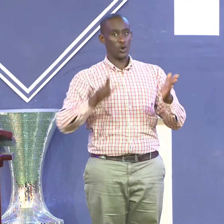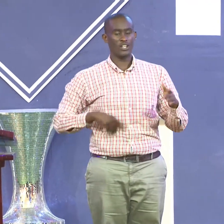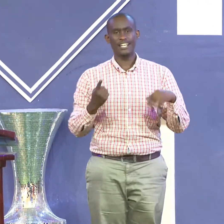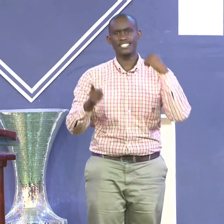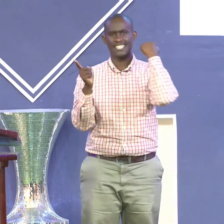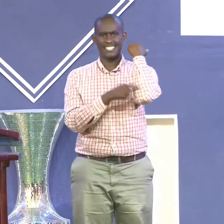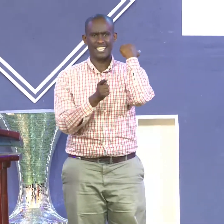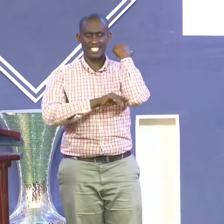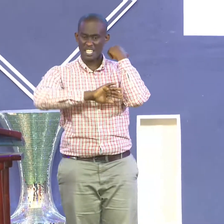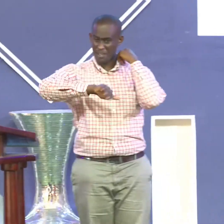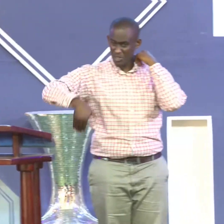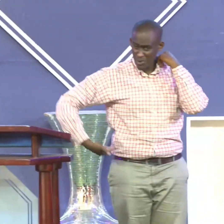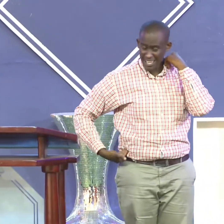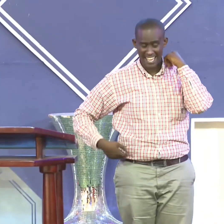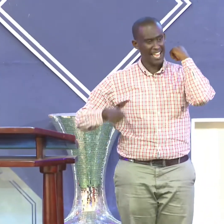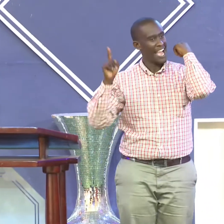Adultery.